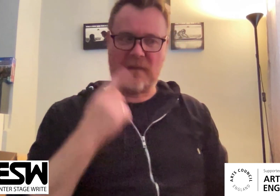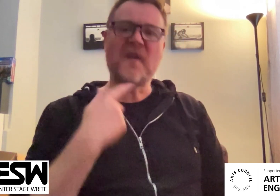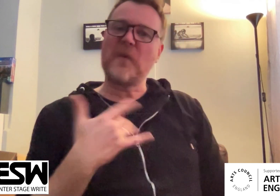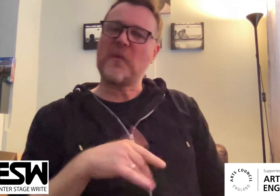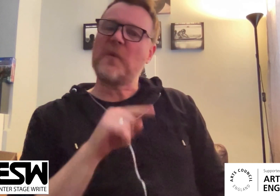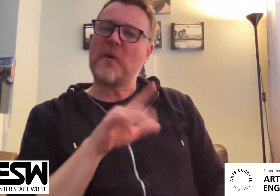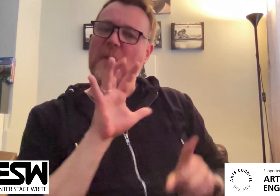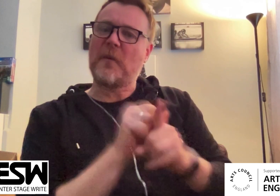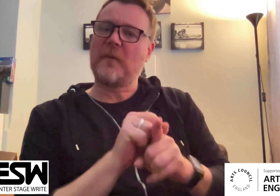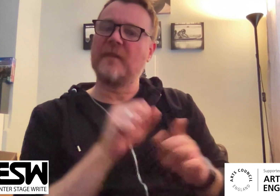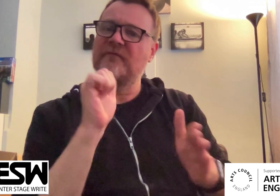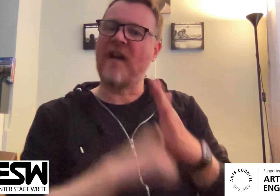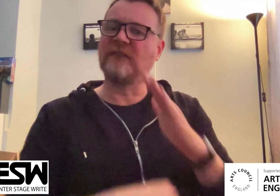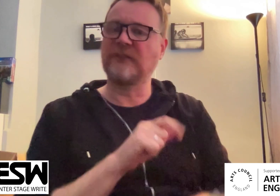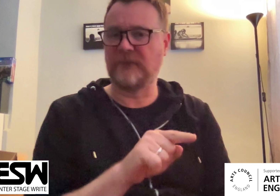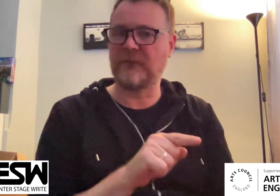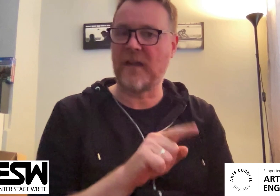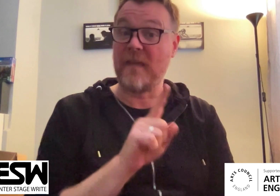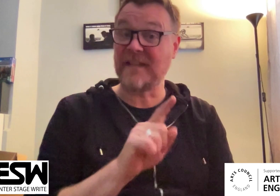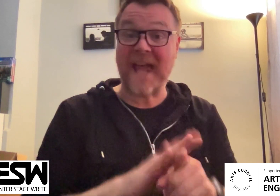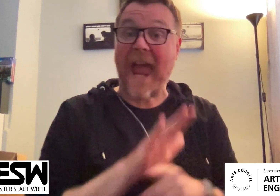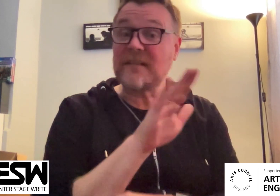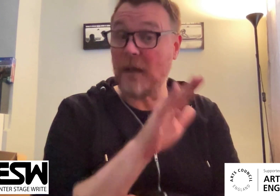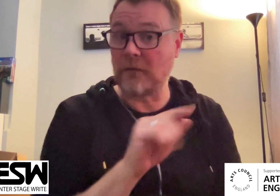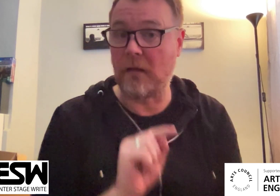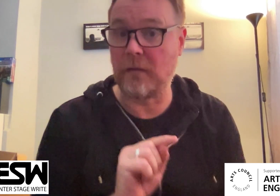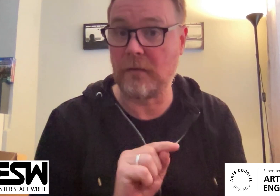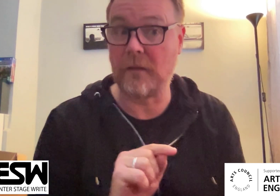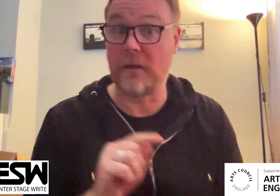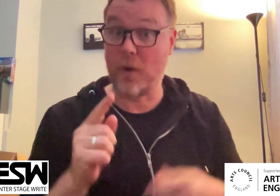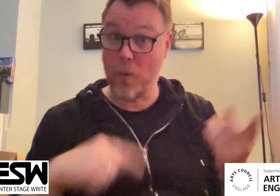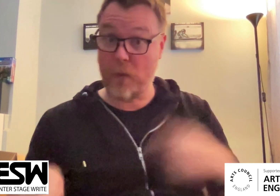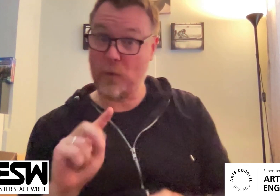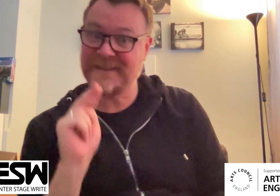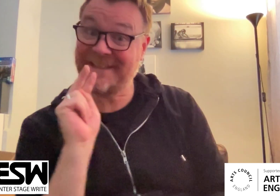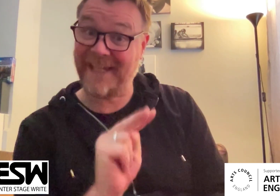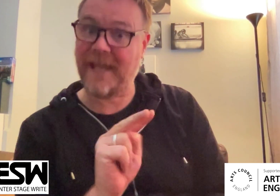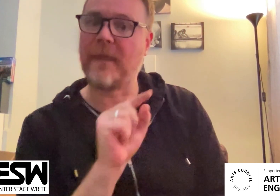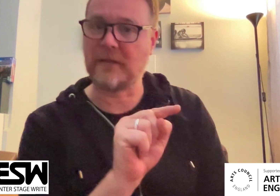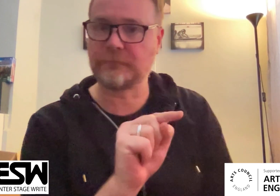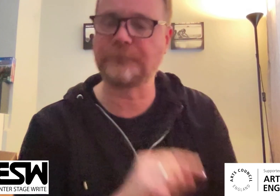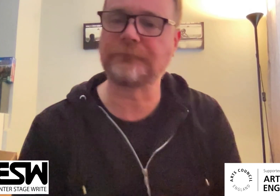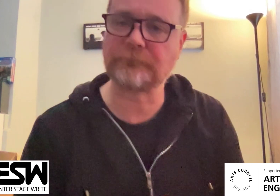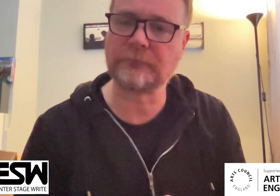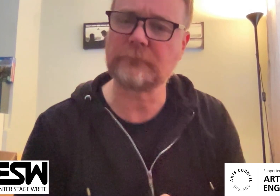without it bothering him much. You know, you've got his face, you've got the way he dresses, and you can identify him. Ooh, he's a tough